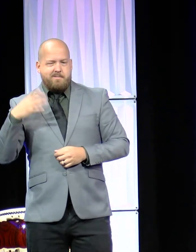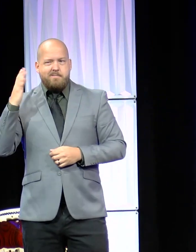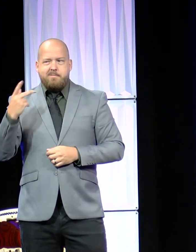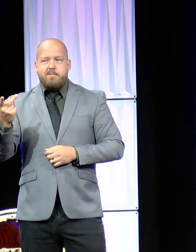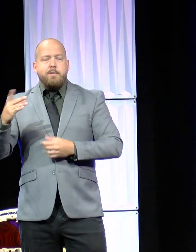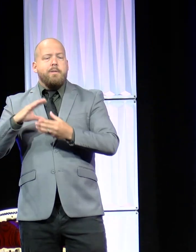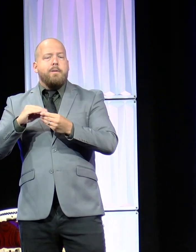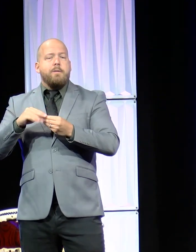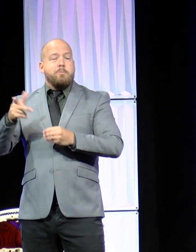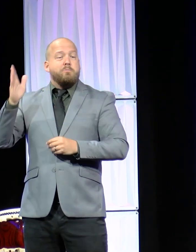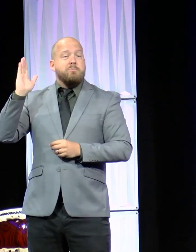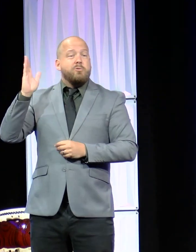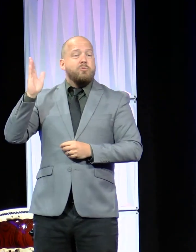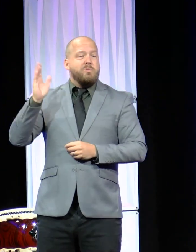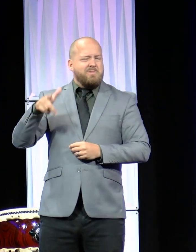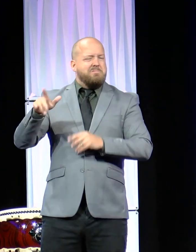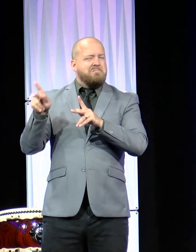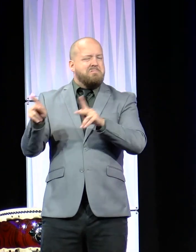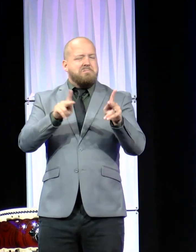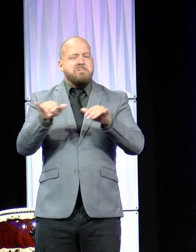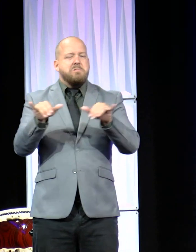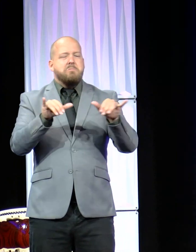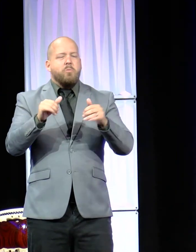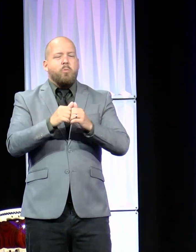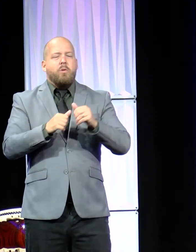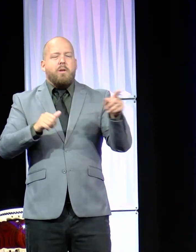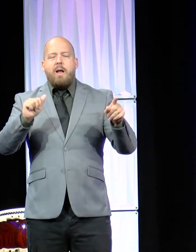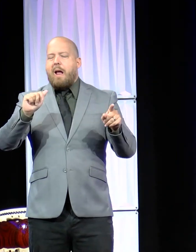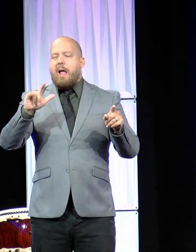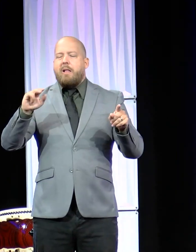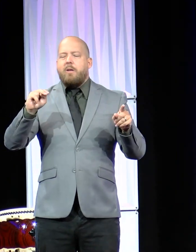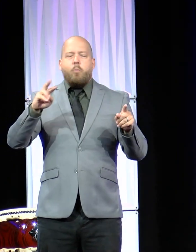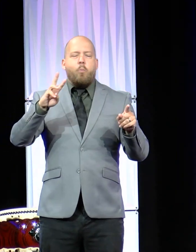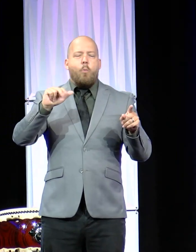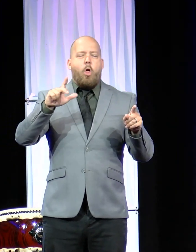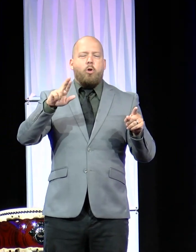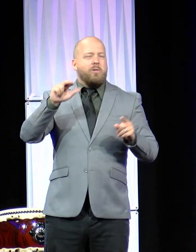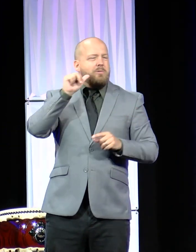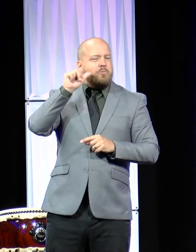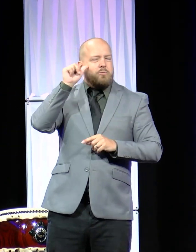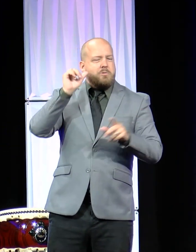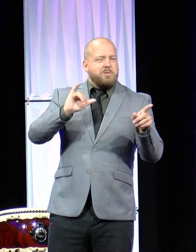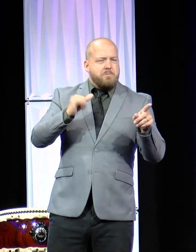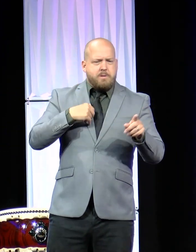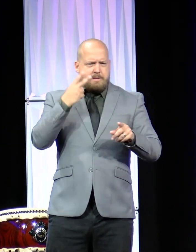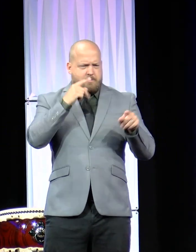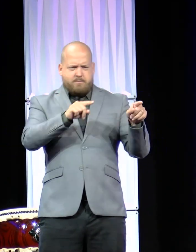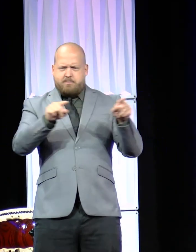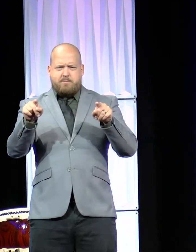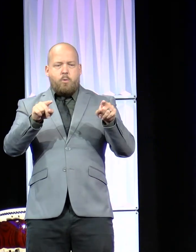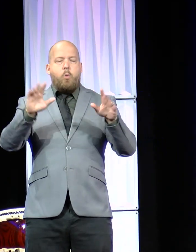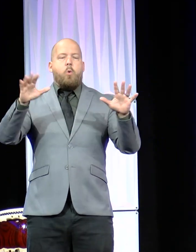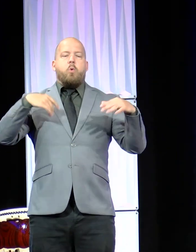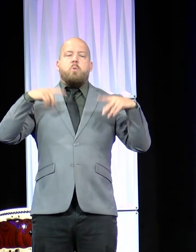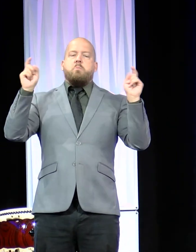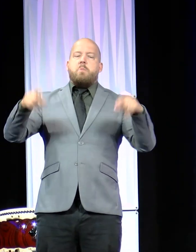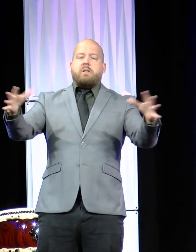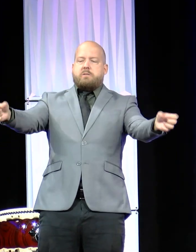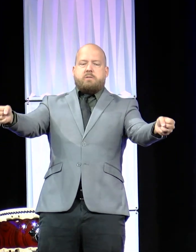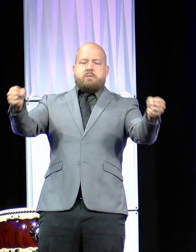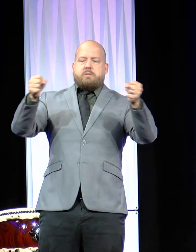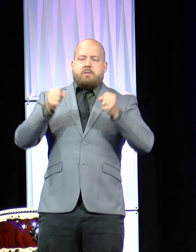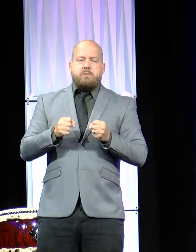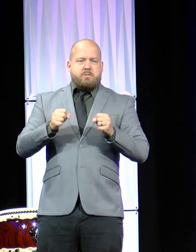Alan Walker, we were texting in the middle of the session saying we have to have her for our conference. And she was kind enough